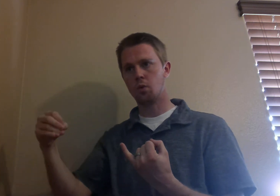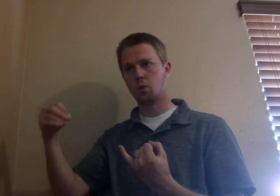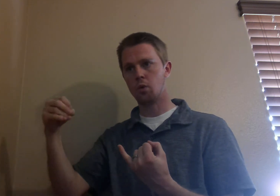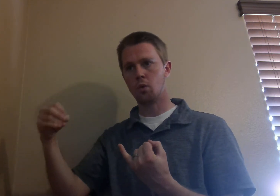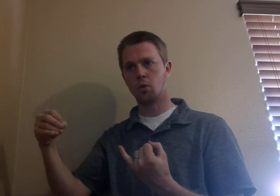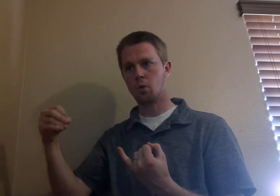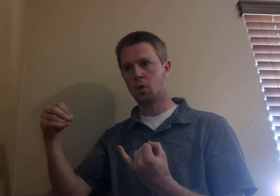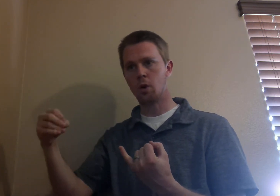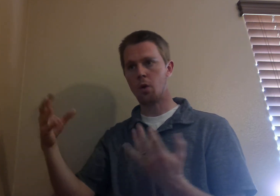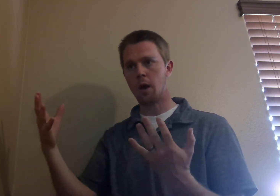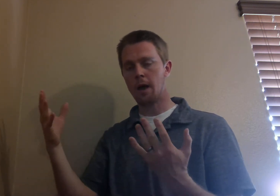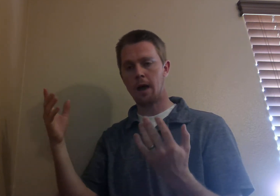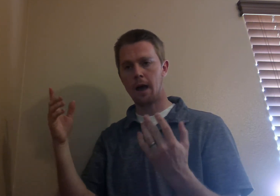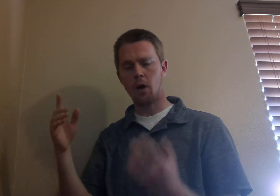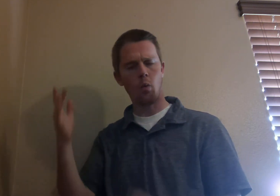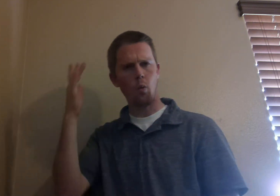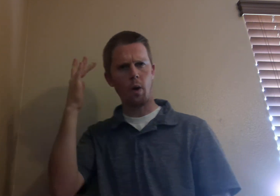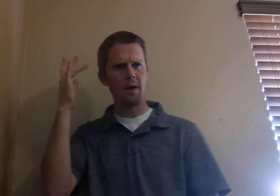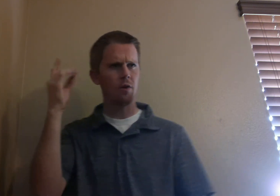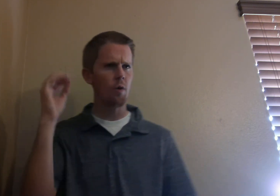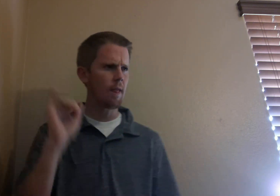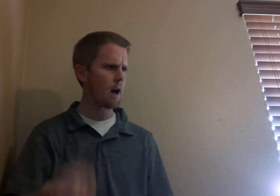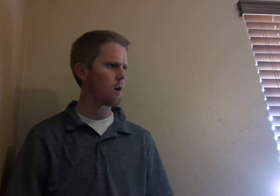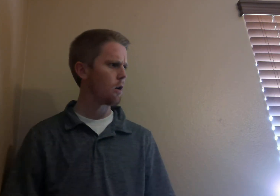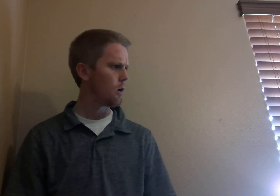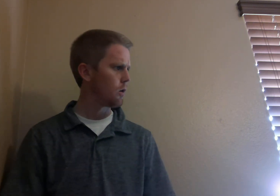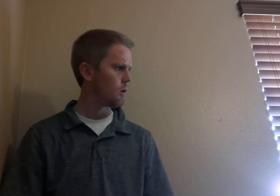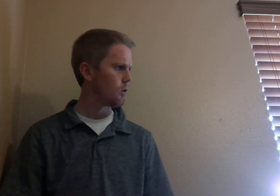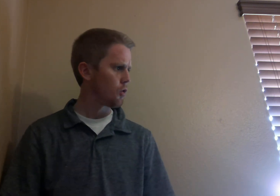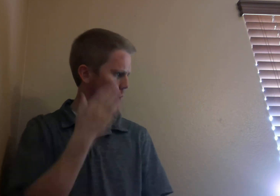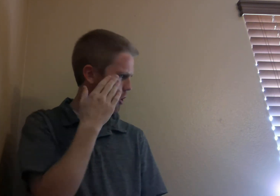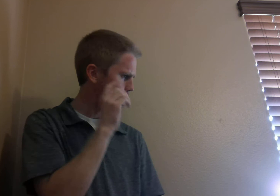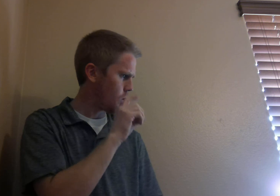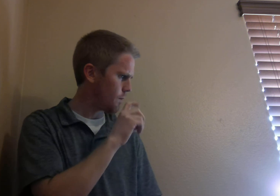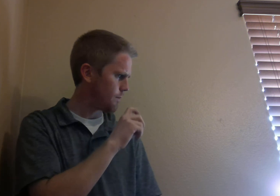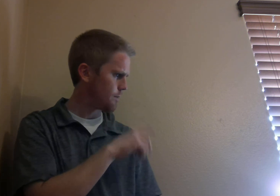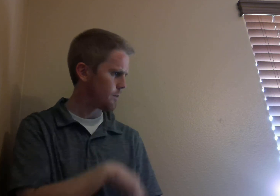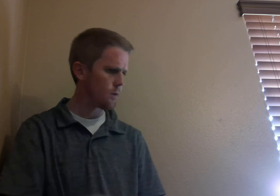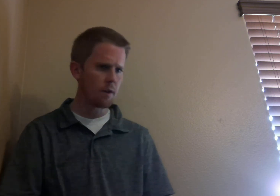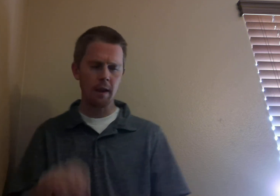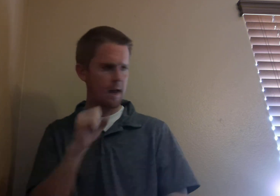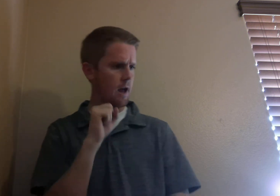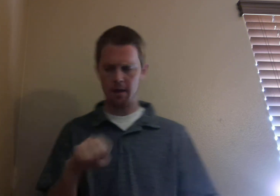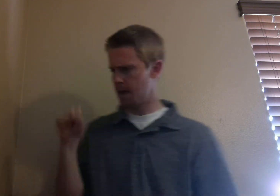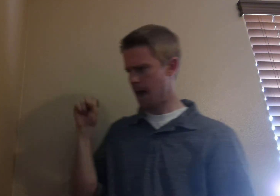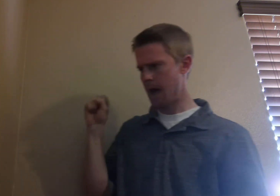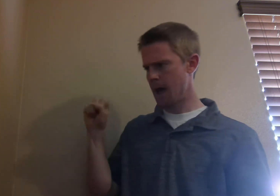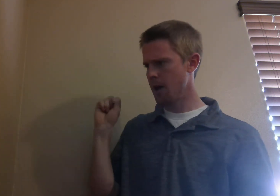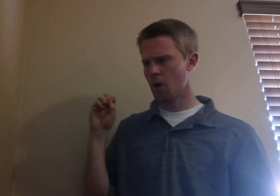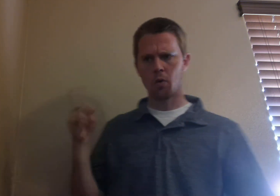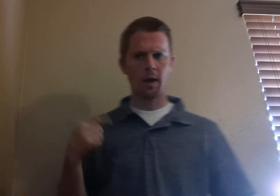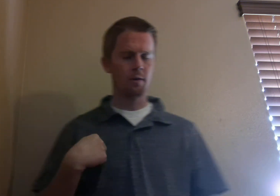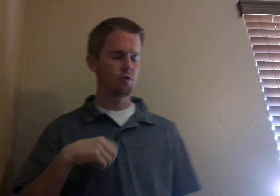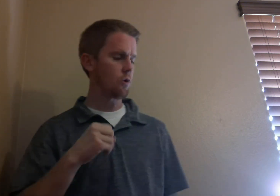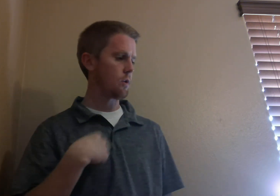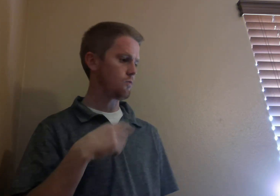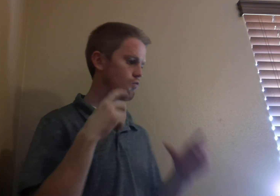me. Why is it doing that? You want to know? Yeah. I brought something to show you. Remember I told